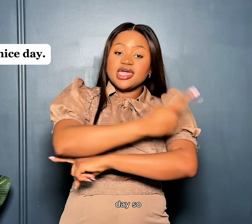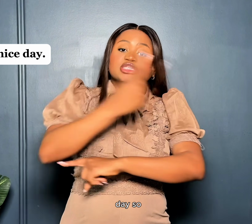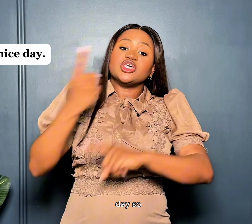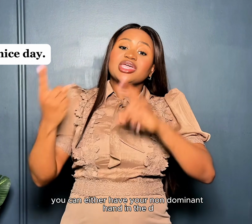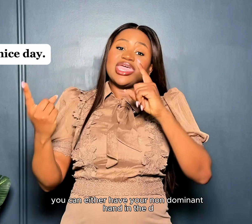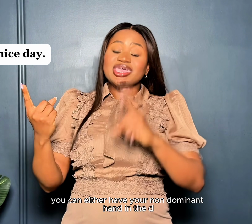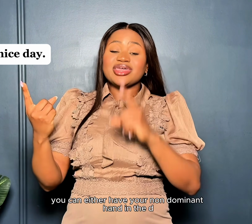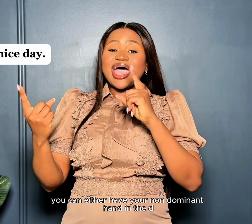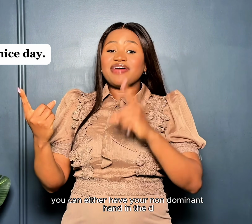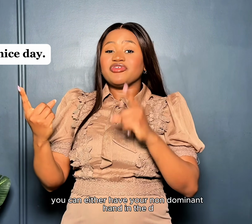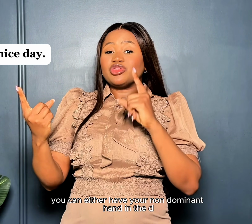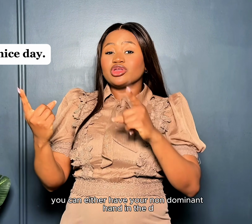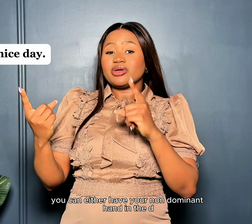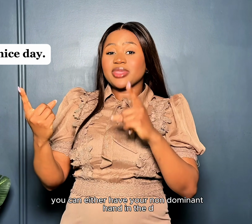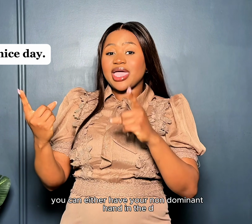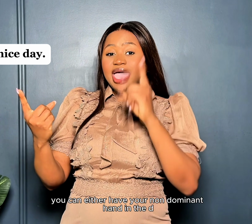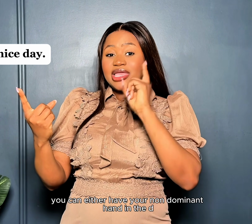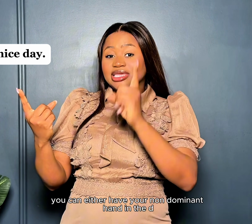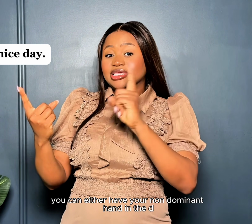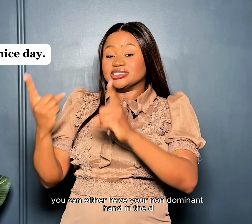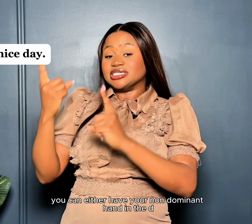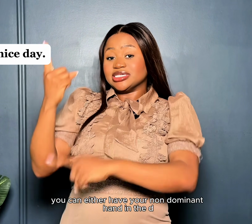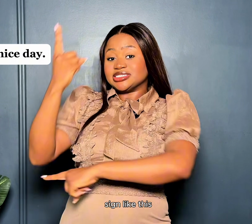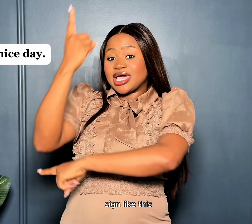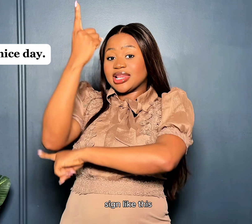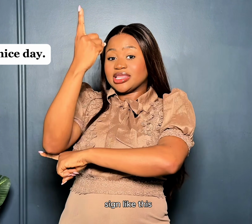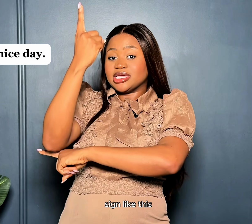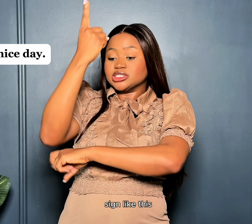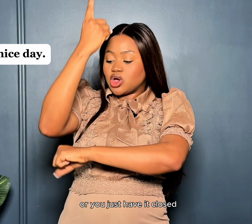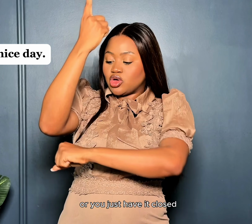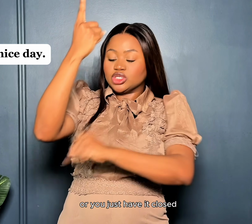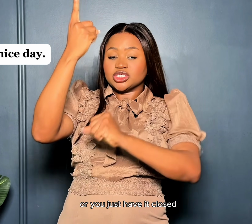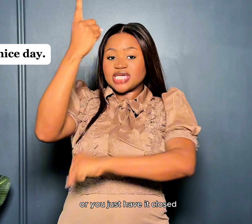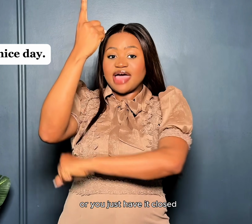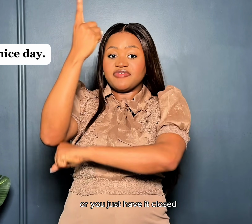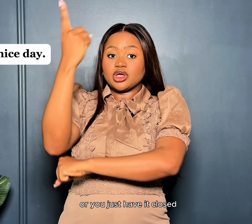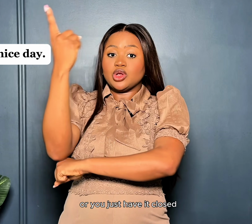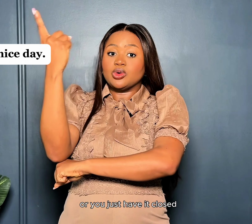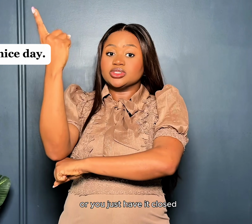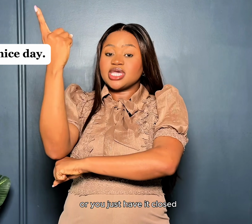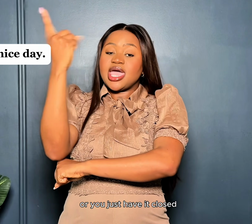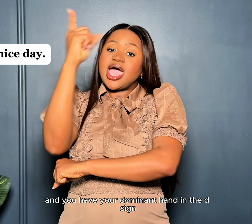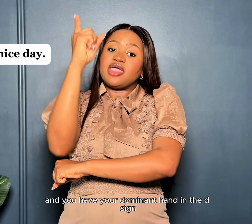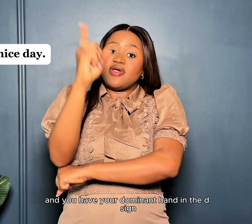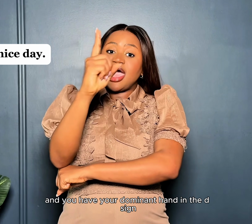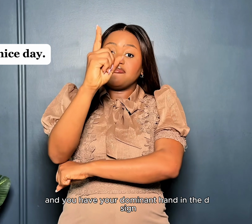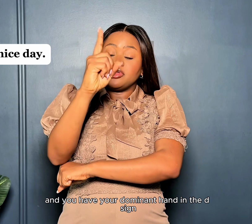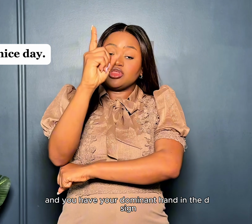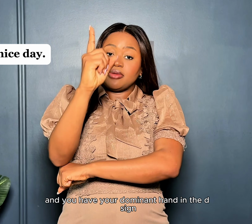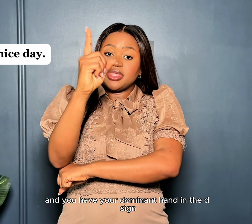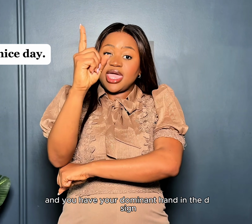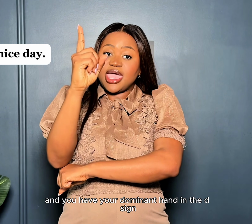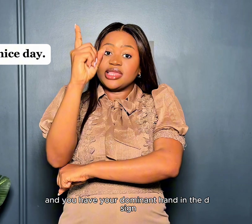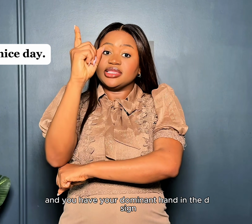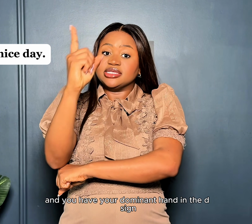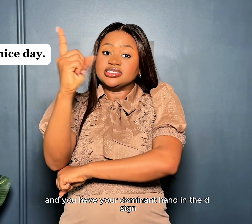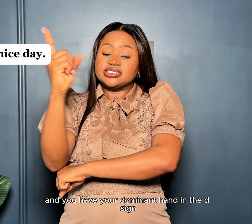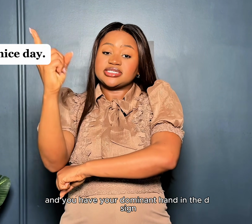So you can either have your non-dominant hand in the D sign like this or you just have it closed and you have your dominant hand in the D sign